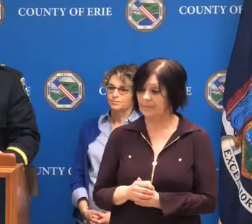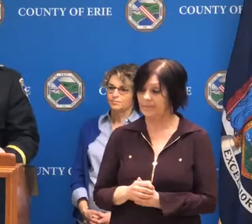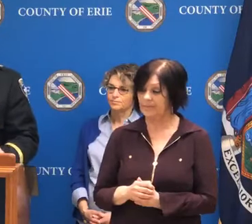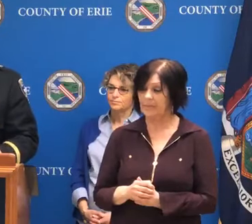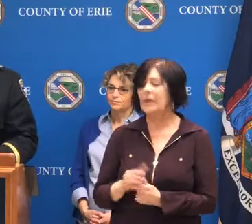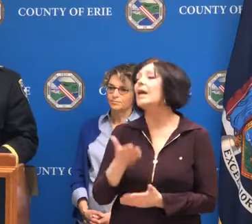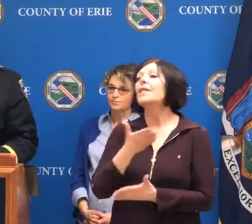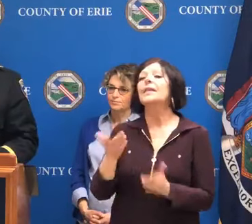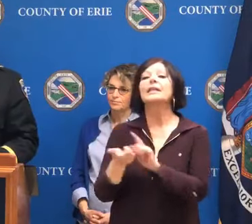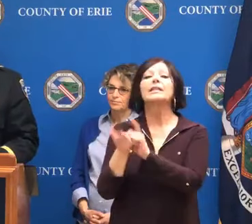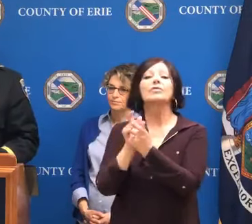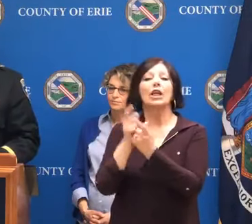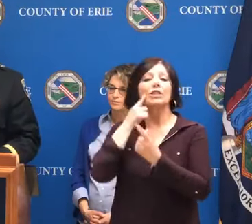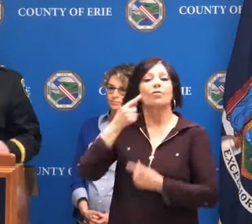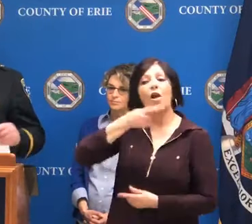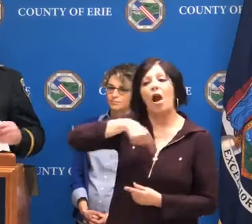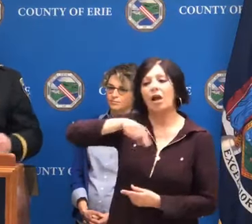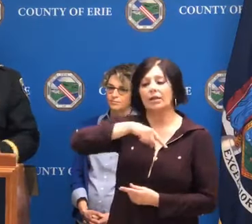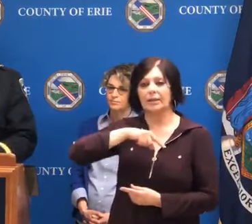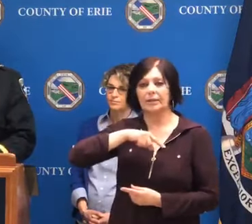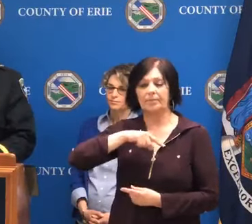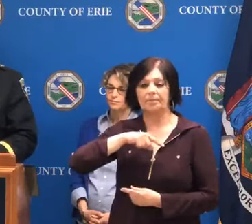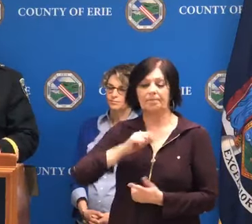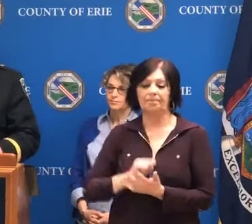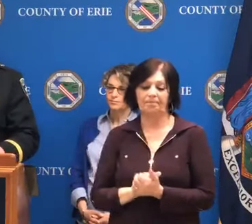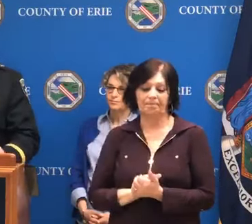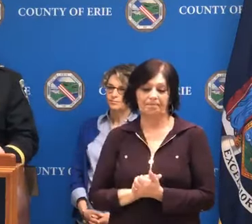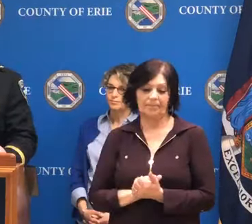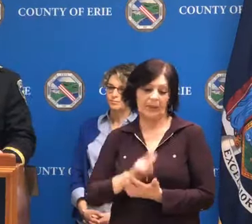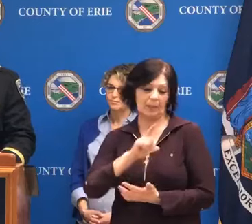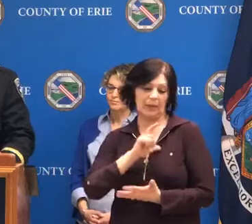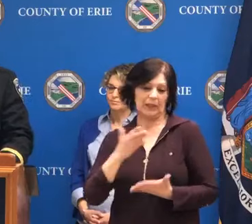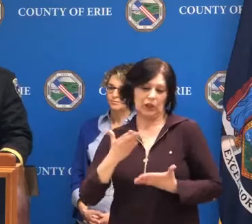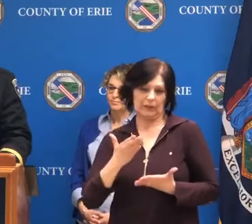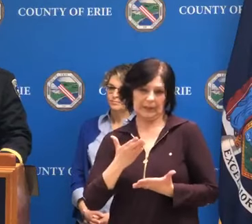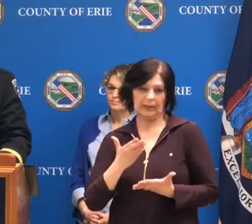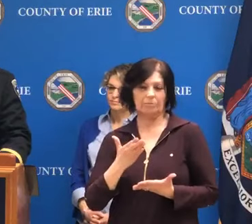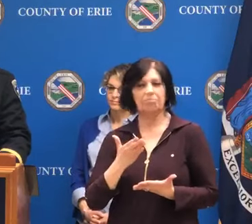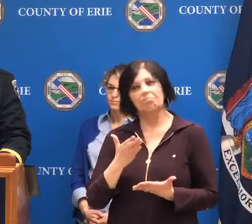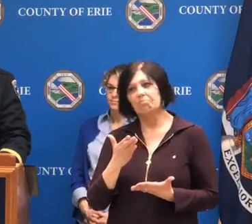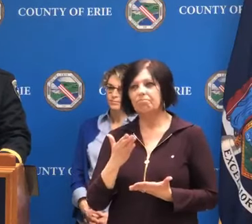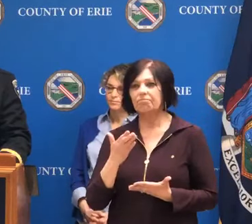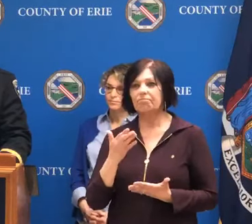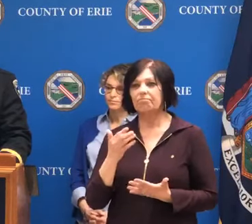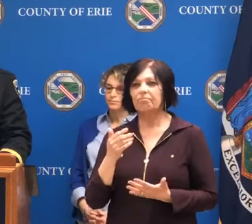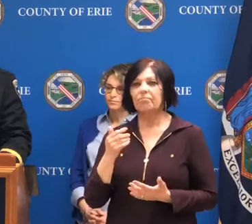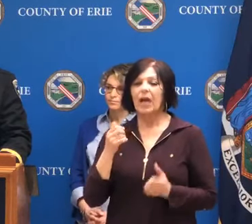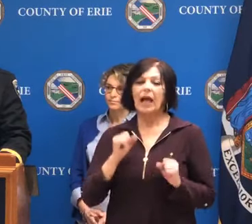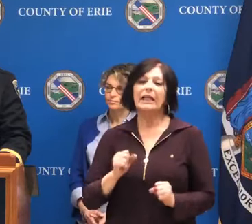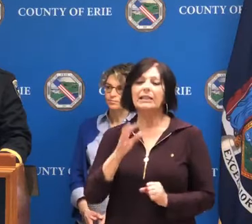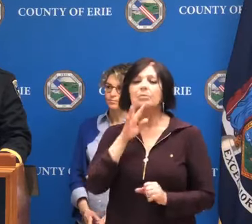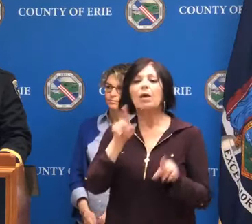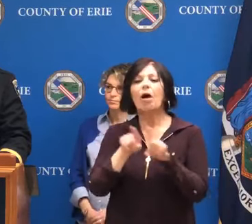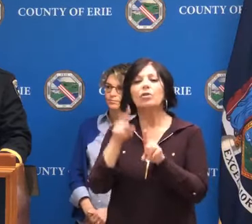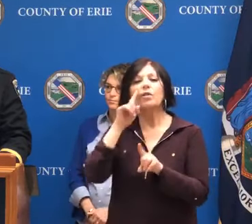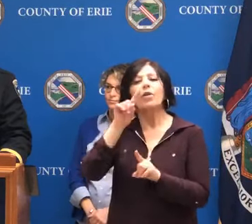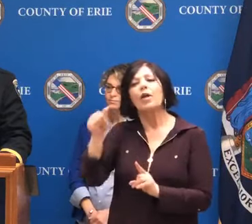Things that have changed for us in Police Services Division, I could probably speak for the suburban ring departments too in Erie